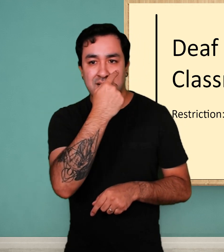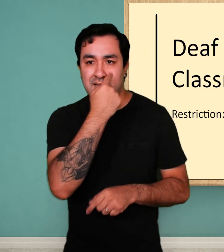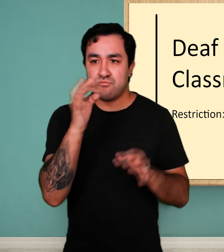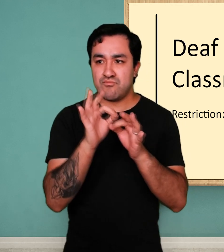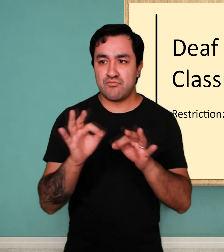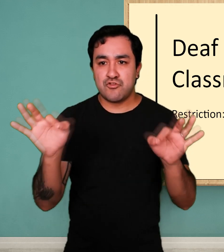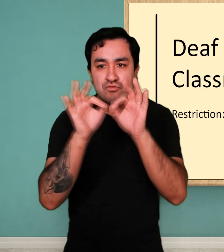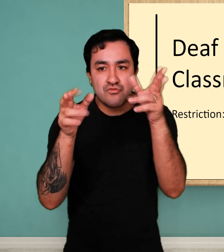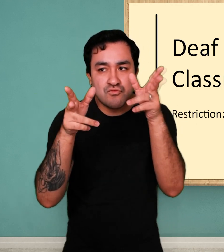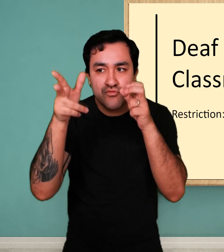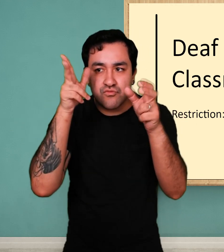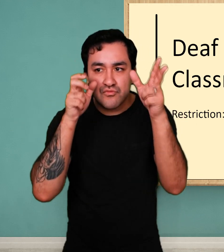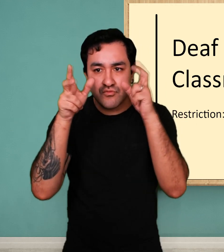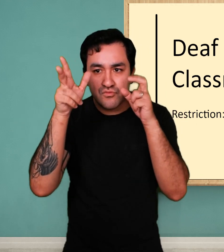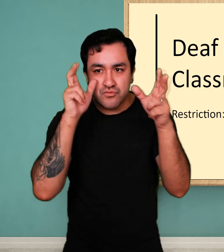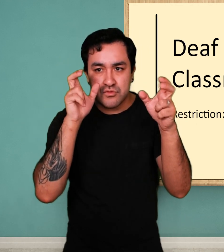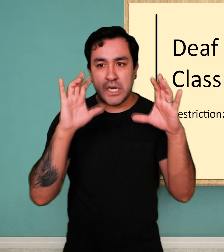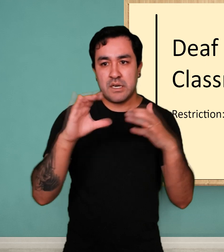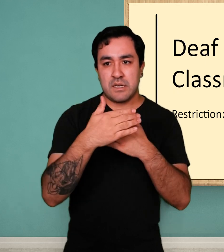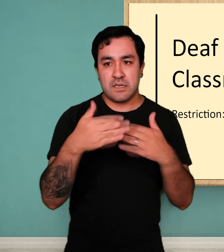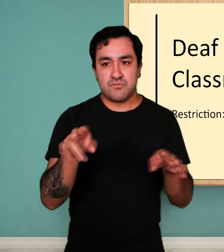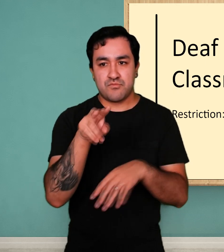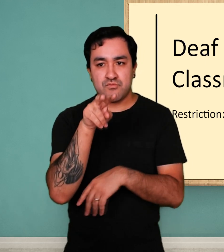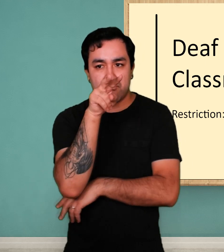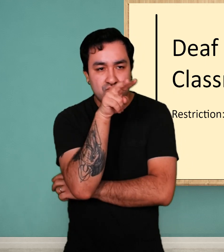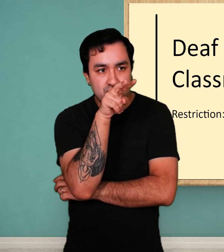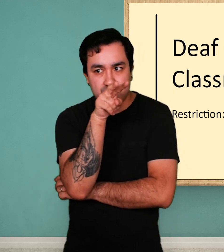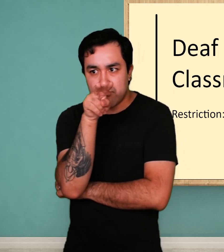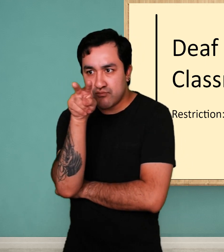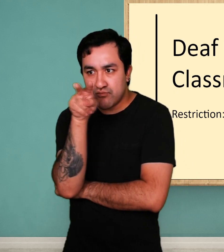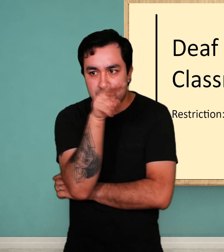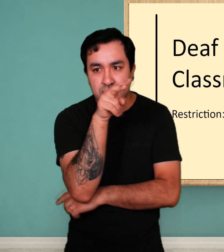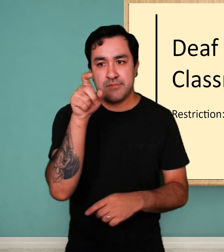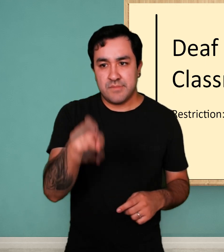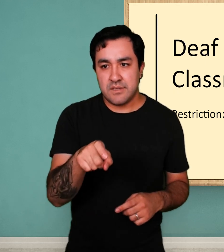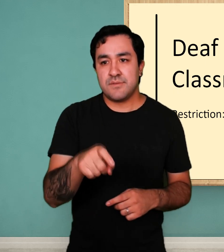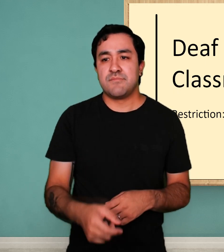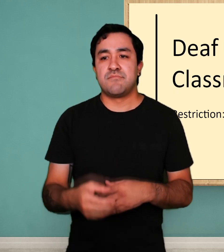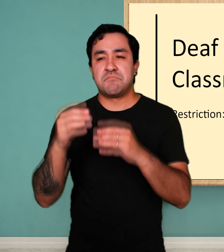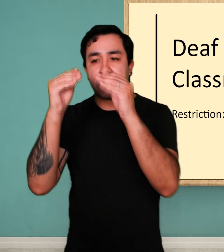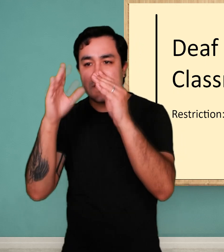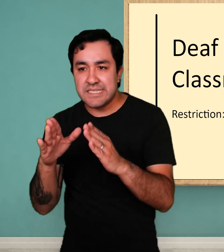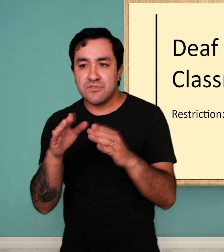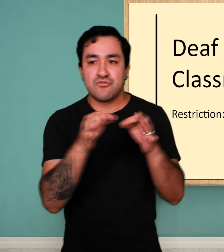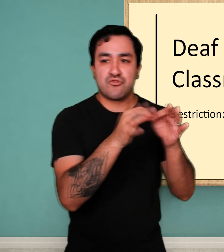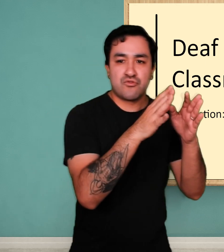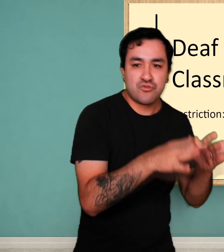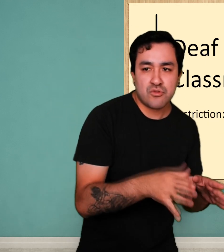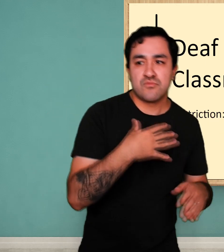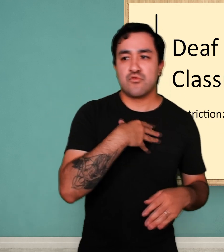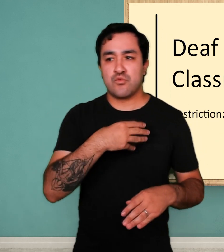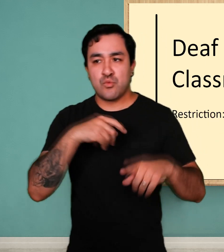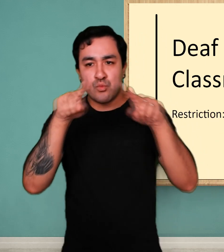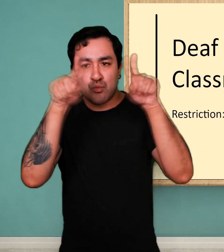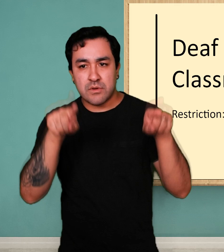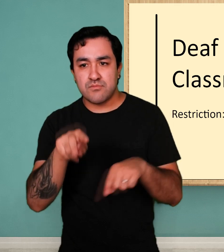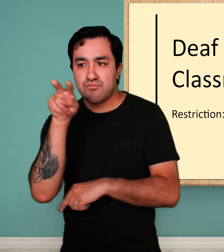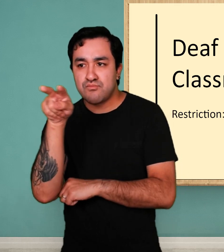eyes, classrooms must be visually accessible. Students need access to the teacher, the interpreter, the board, and